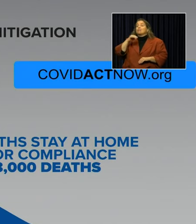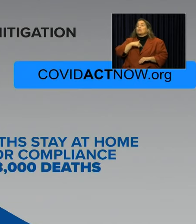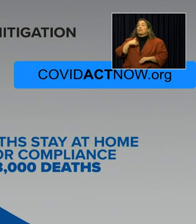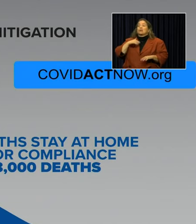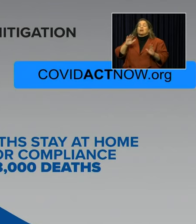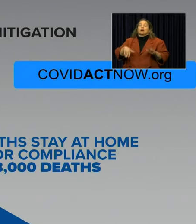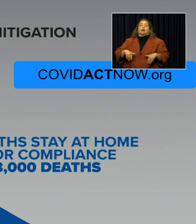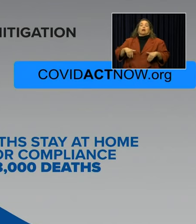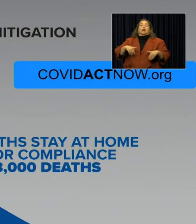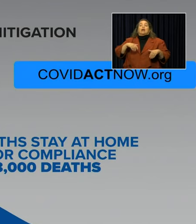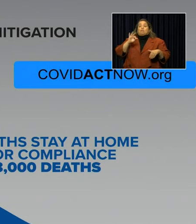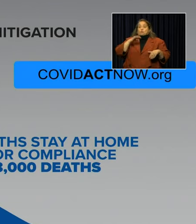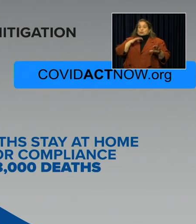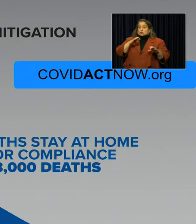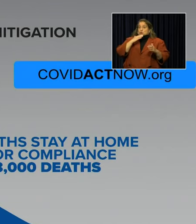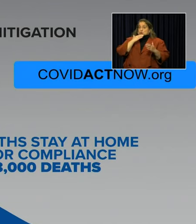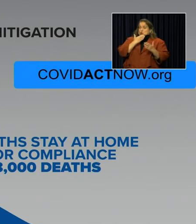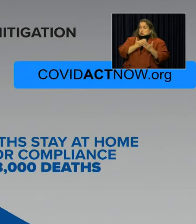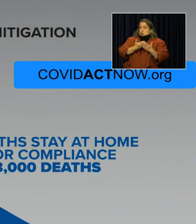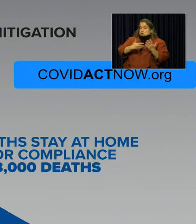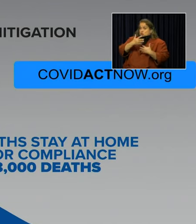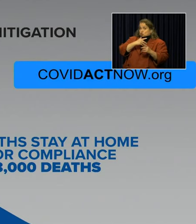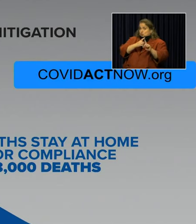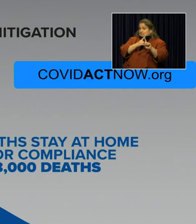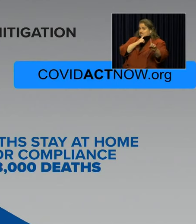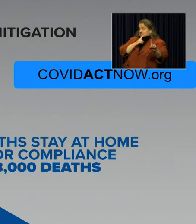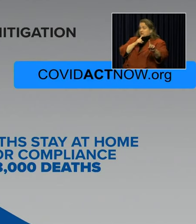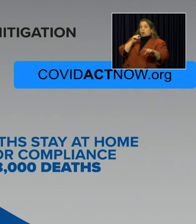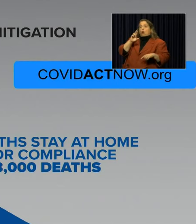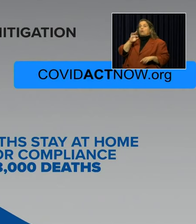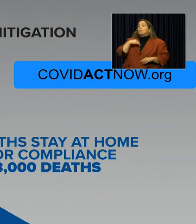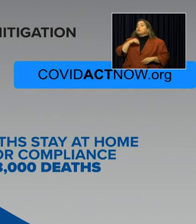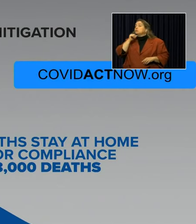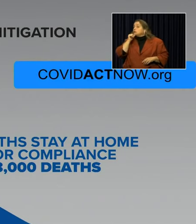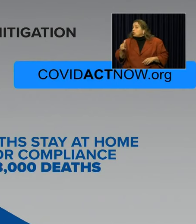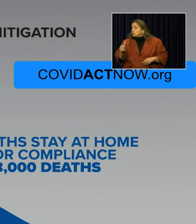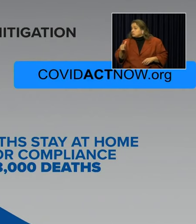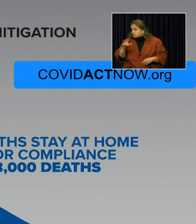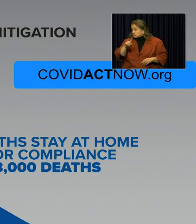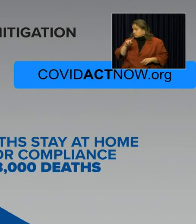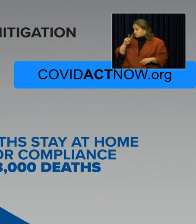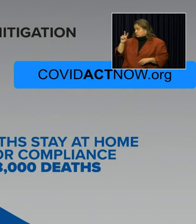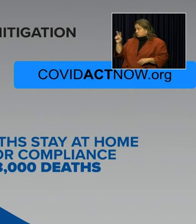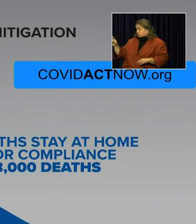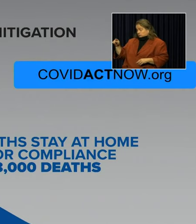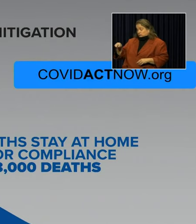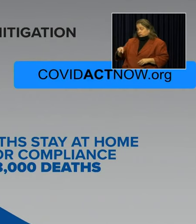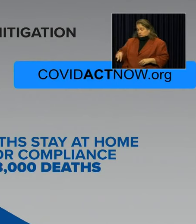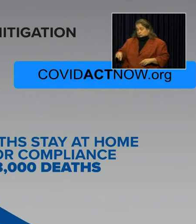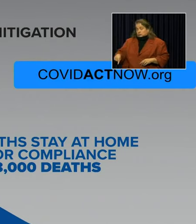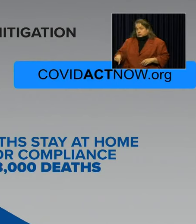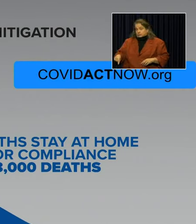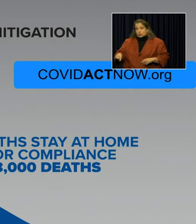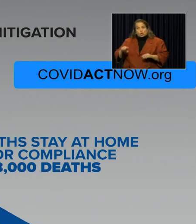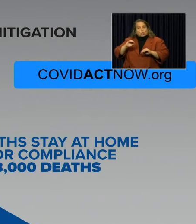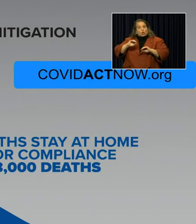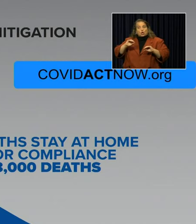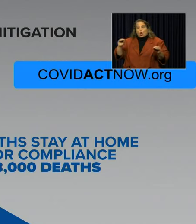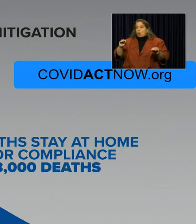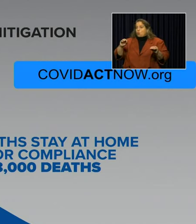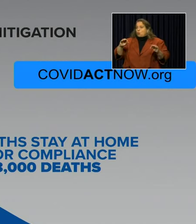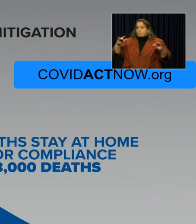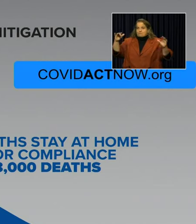really good social distancing versus if we don't. And I'm going to step over here. This is no mass